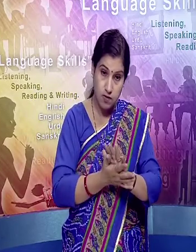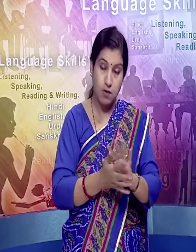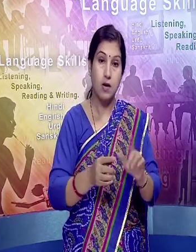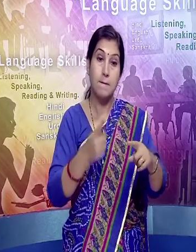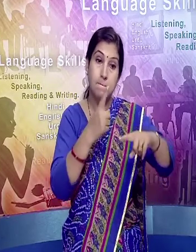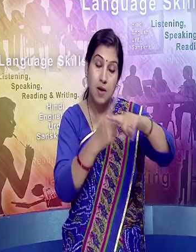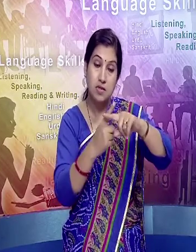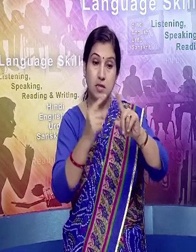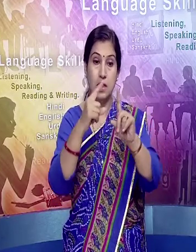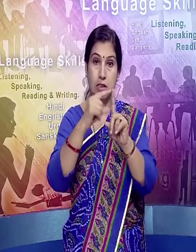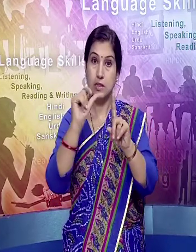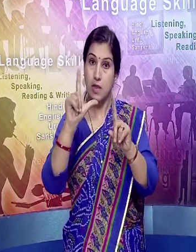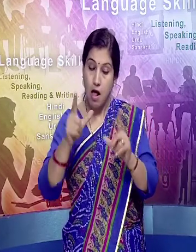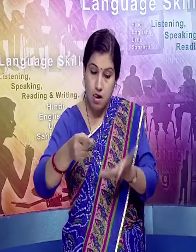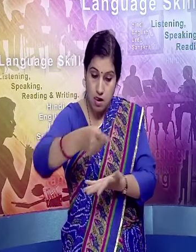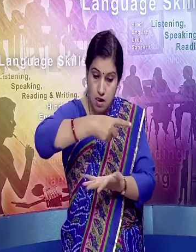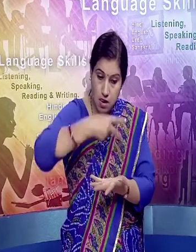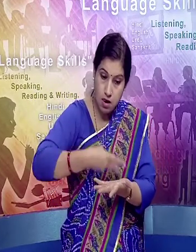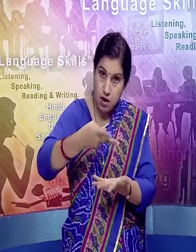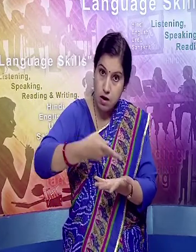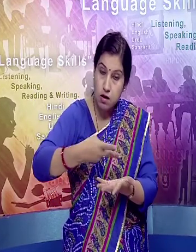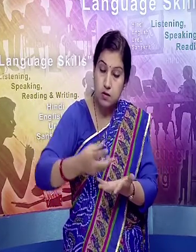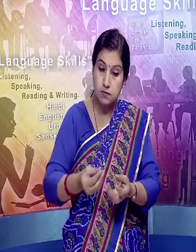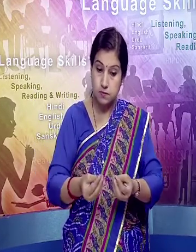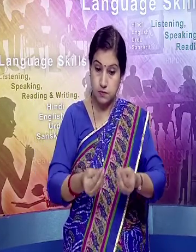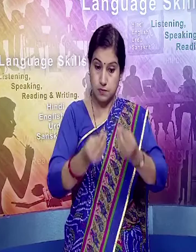then only we will be able to receive the good quality protein.